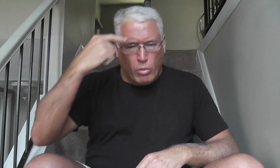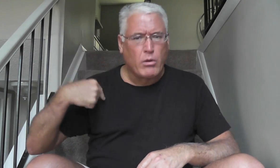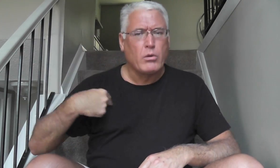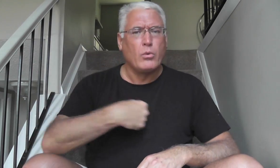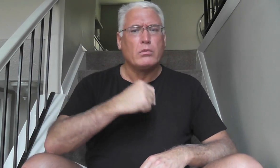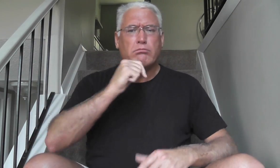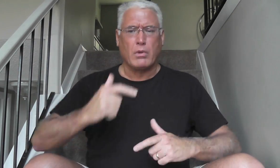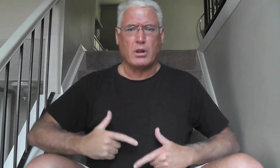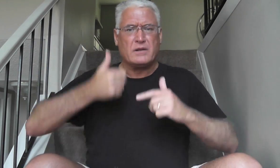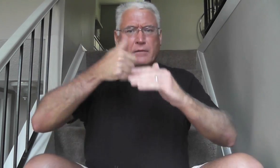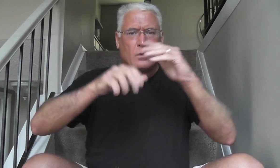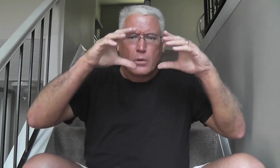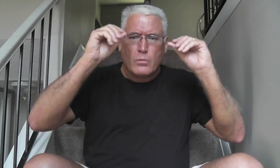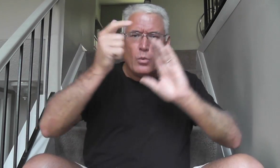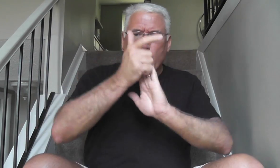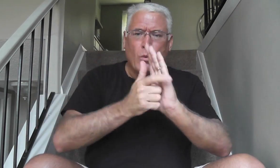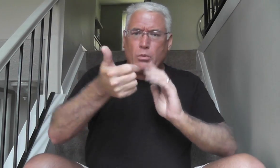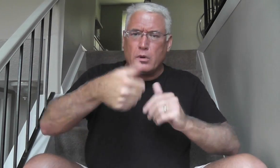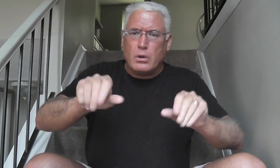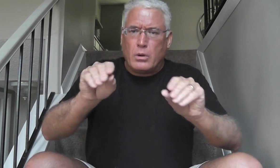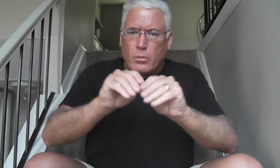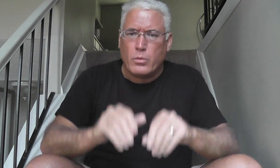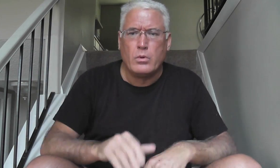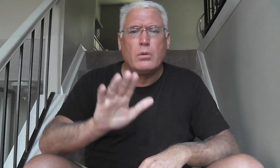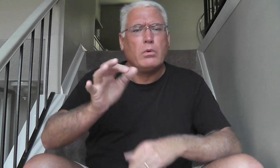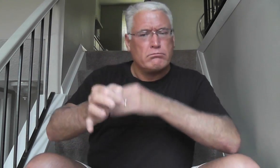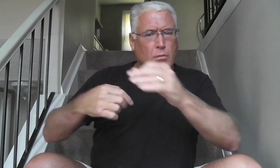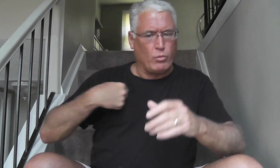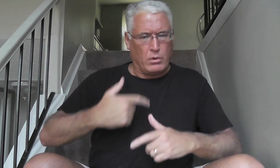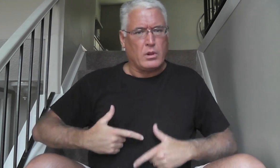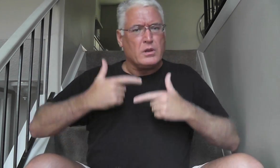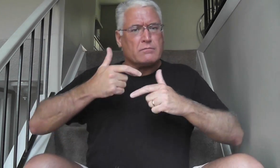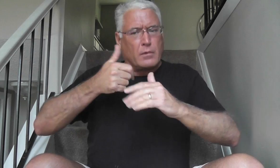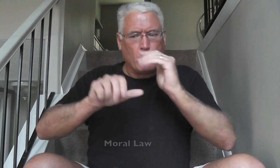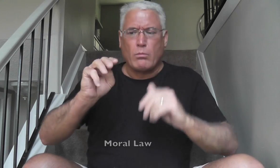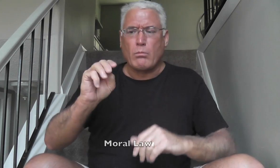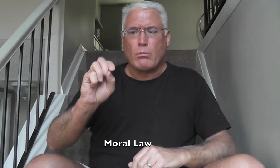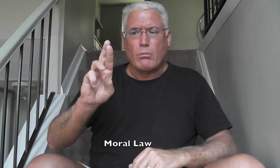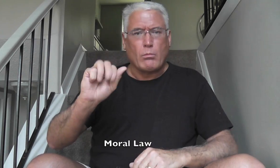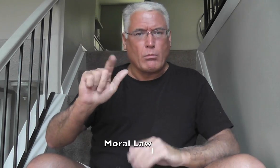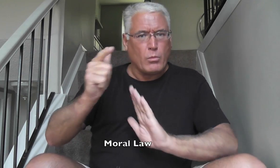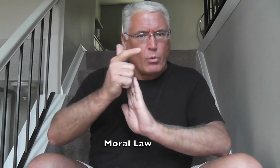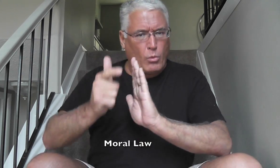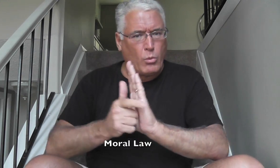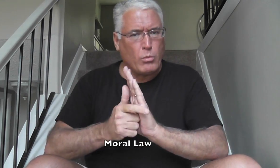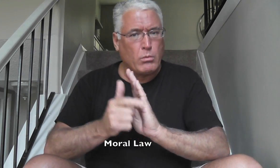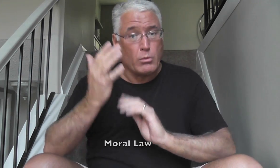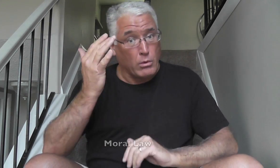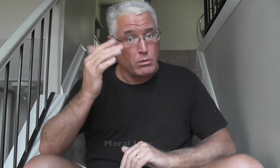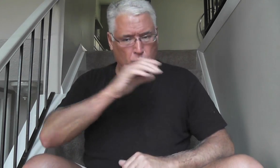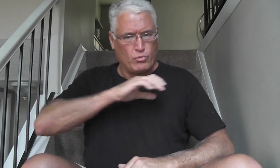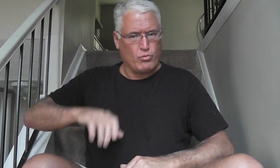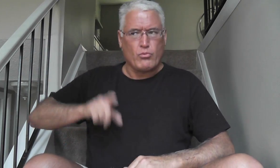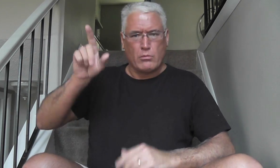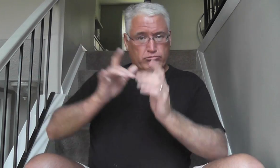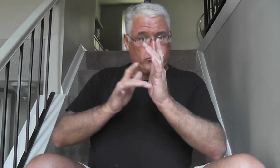you're thinking, well, I thought that we didn't live by the Mosaic Law. Instead, that we live by the moral law,